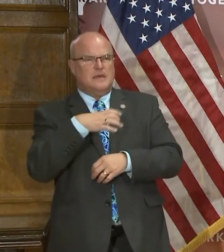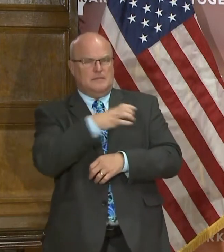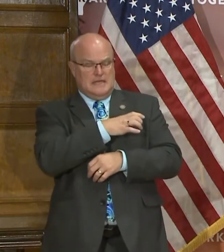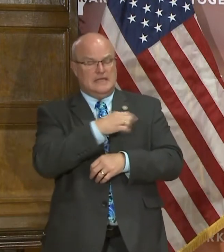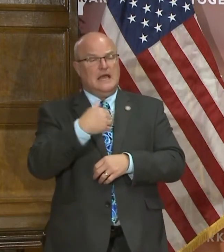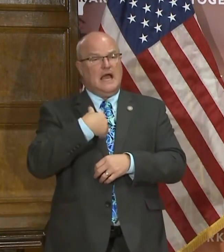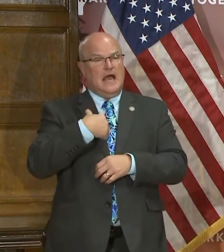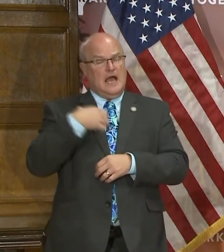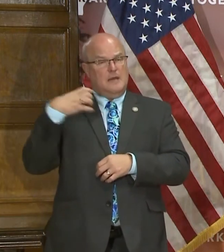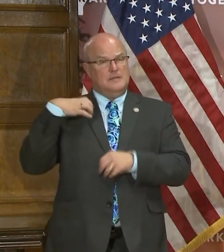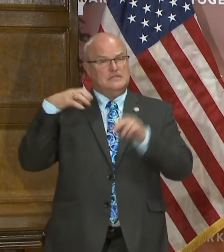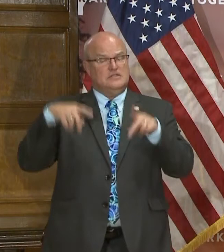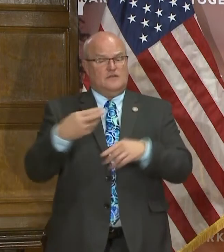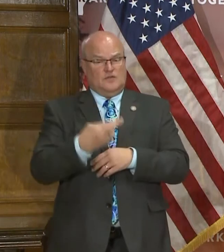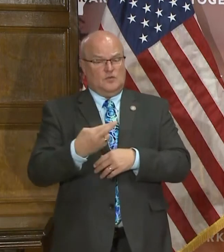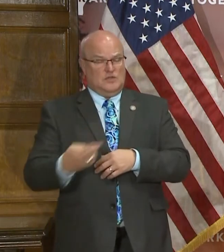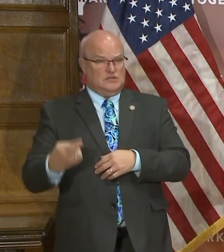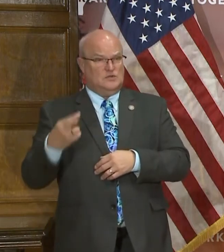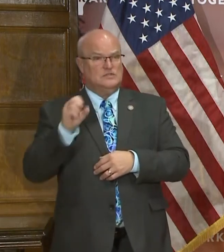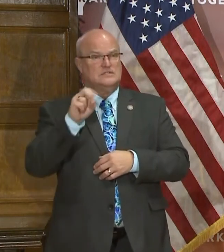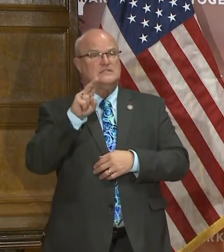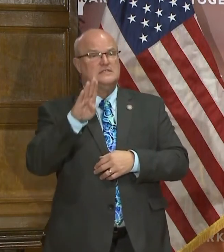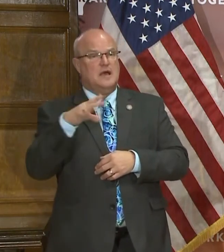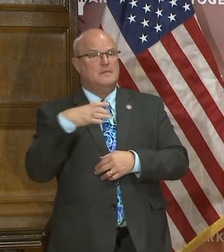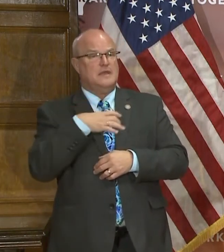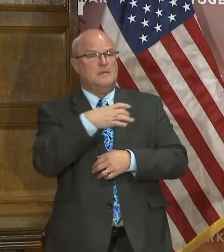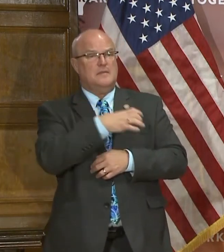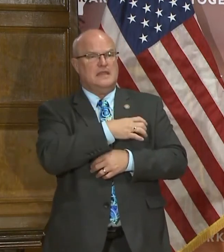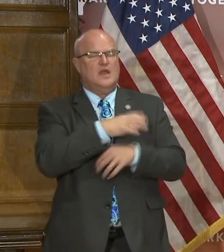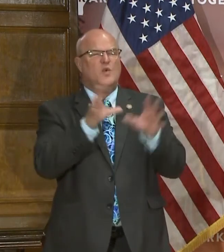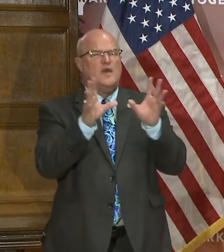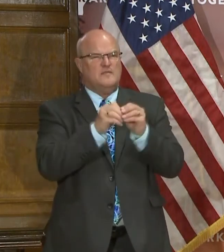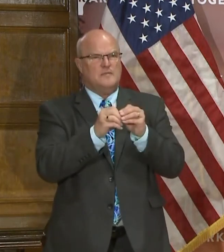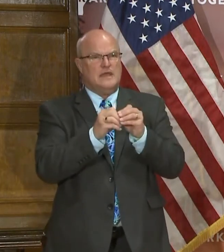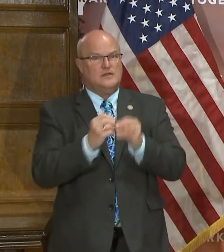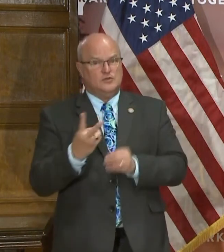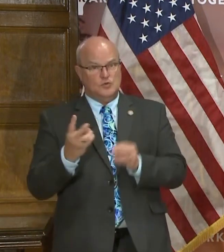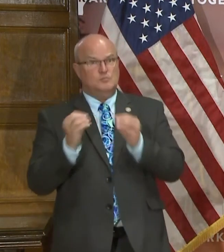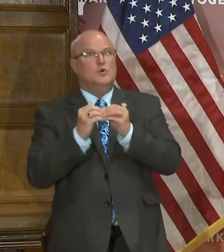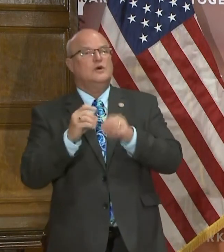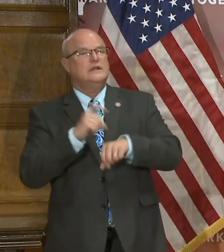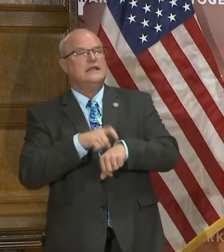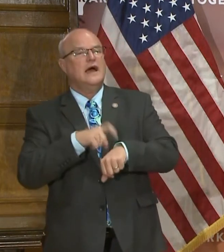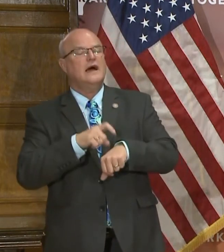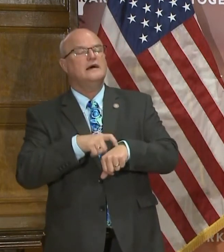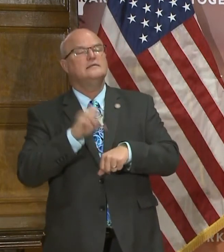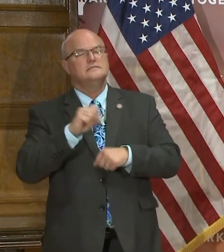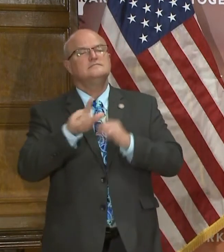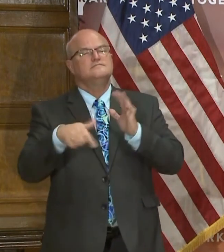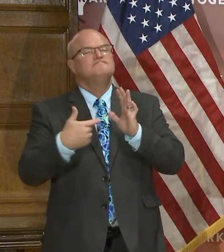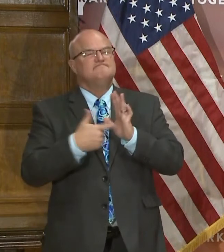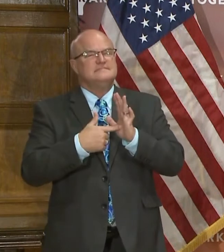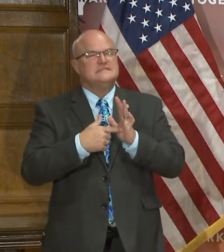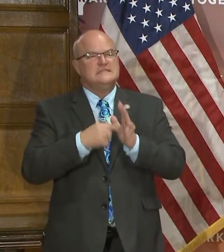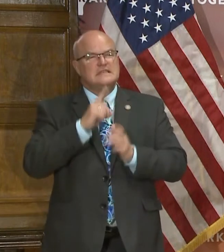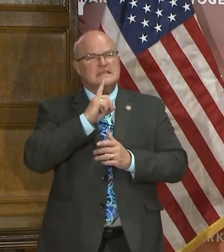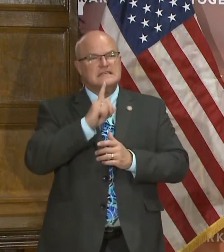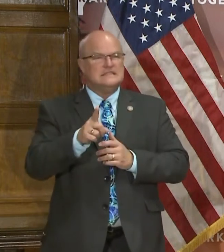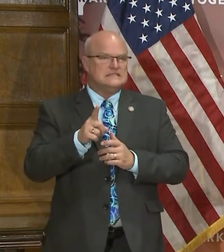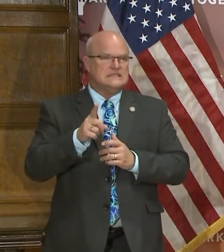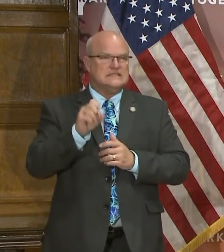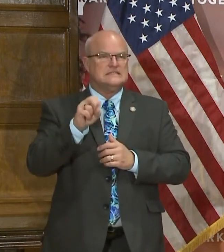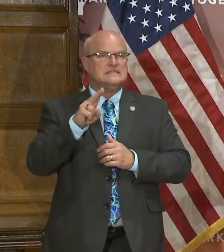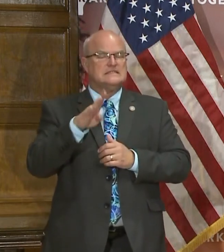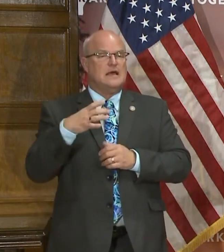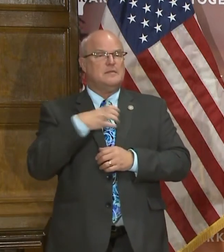the Resources Subcommittee. Our subcommittee has met 2 additional times. So this is a subcommittee